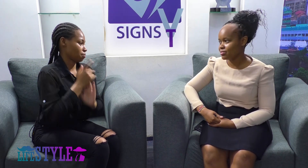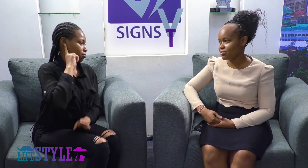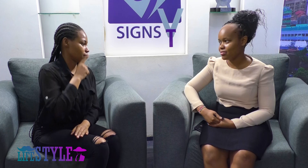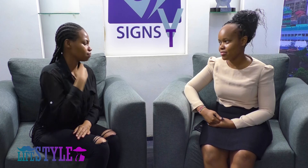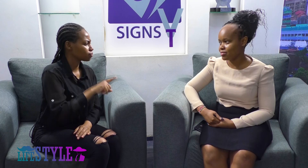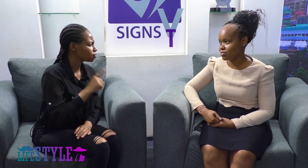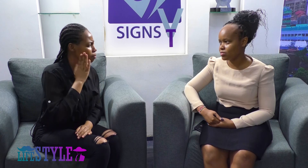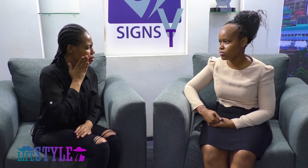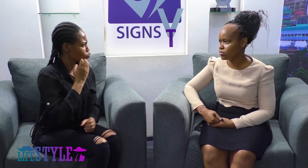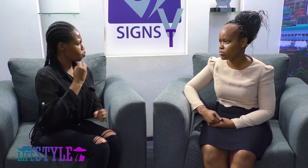When growing up,